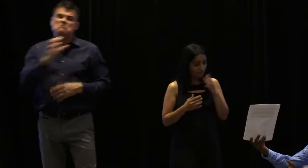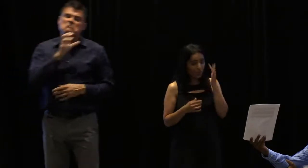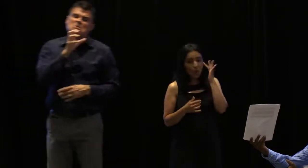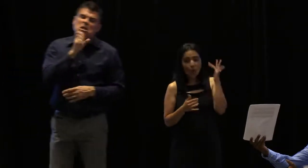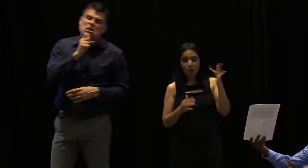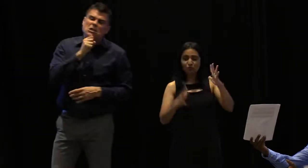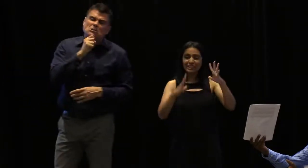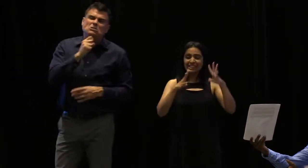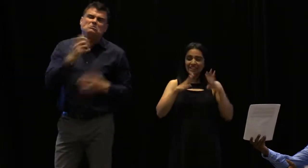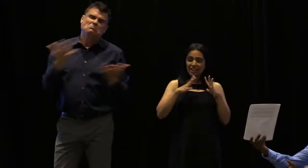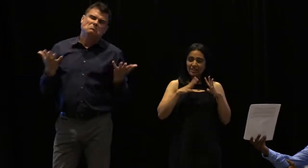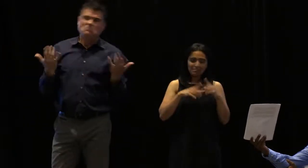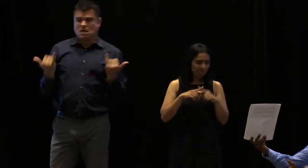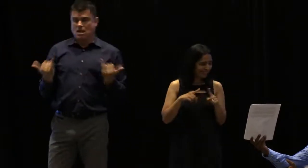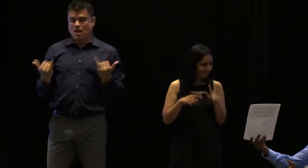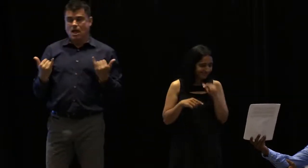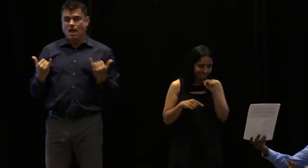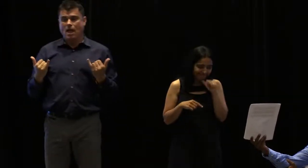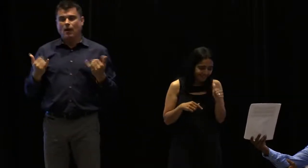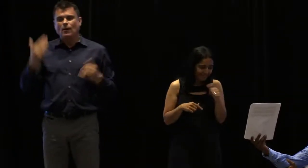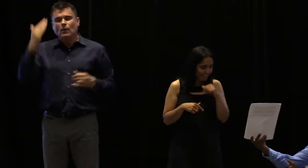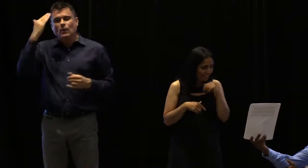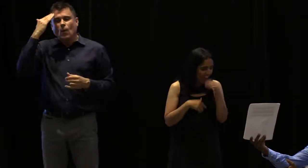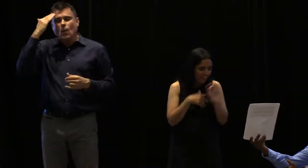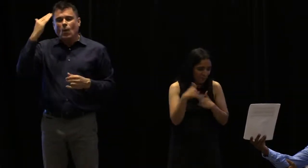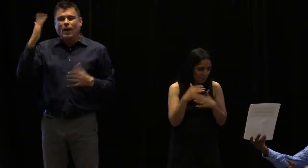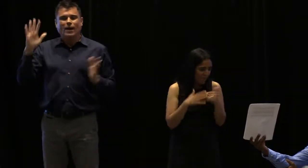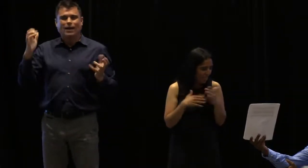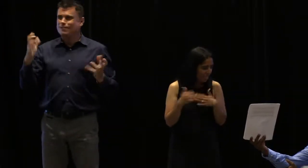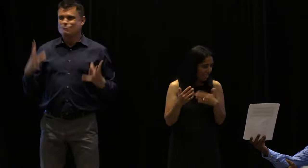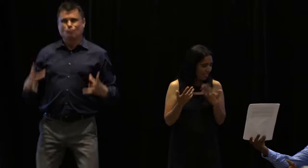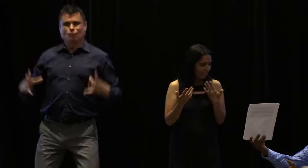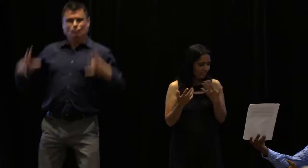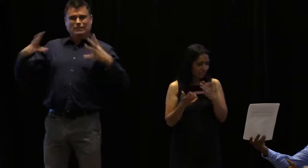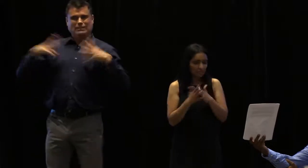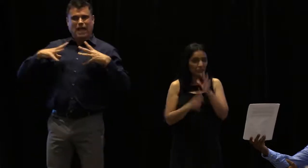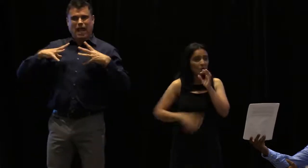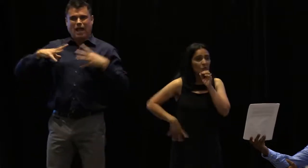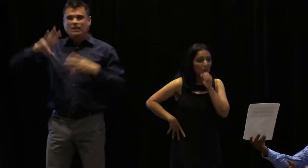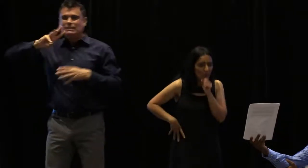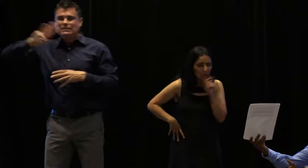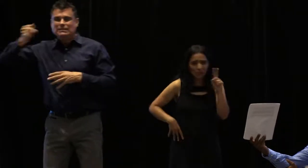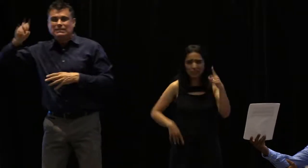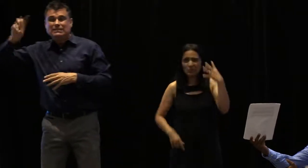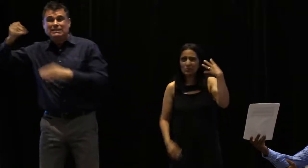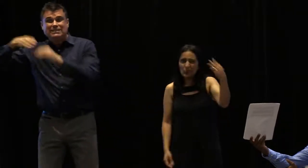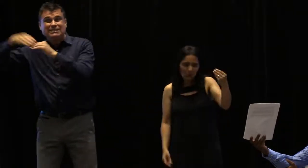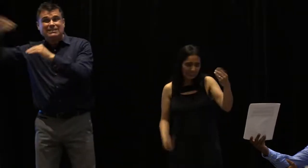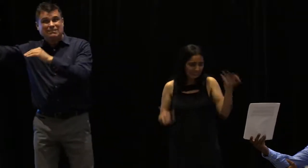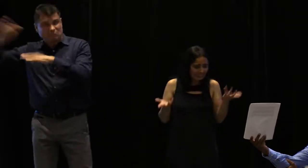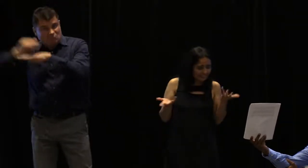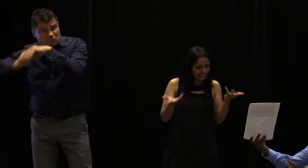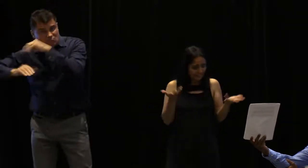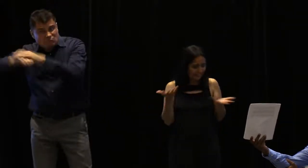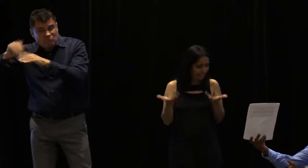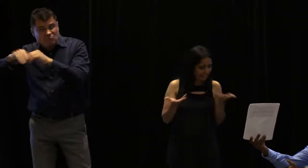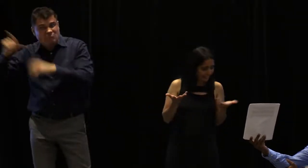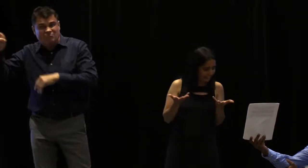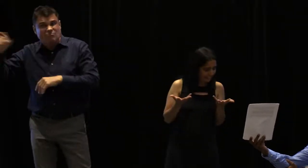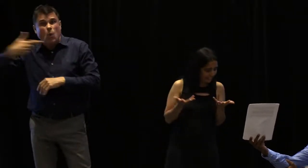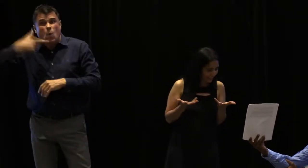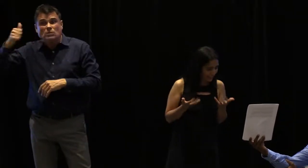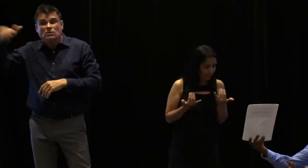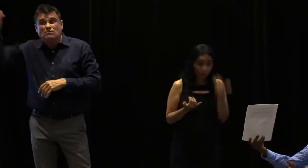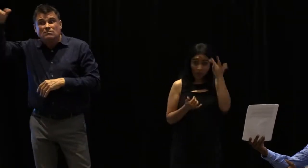regardless of how old they are, whether they are coming close to retirement or not, want to